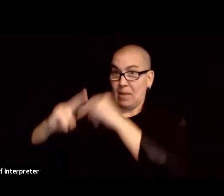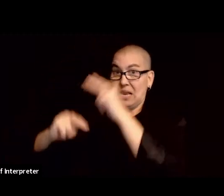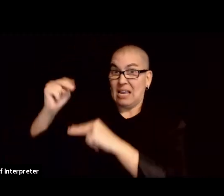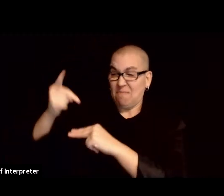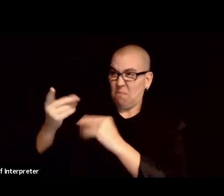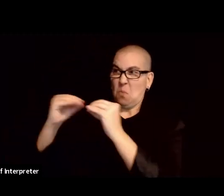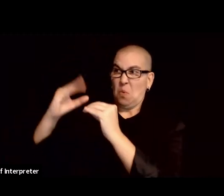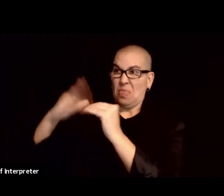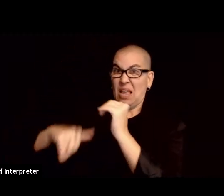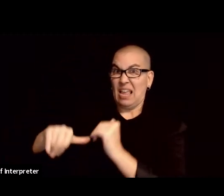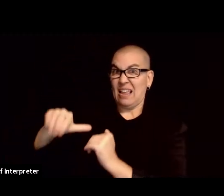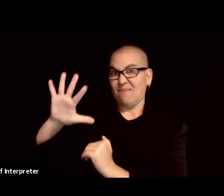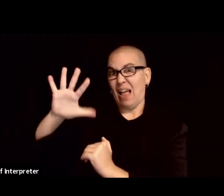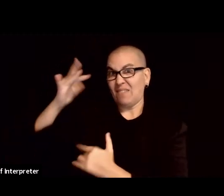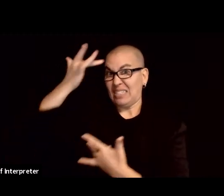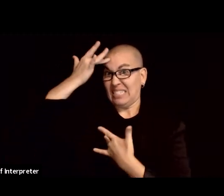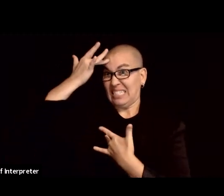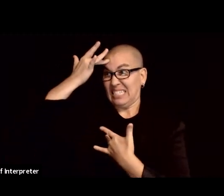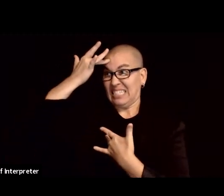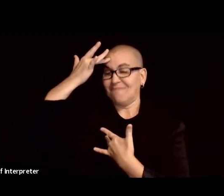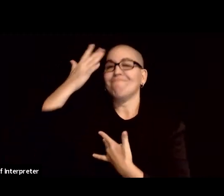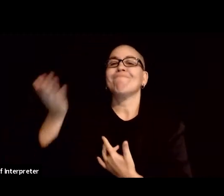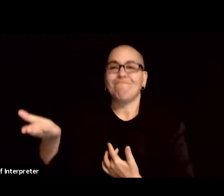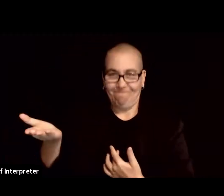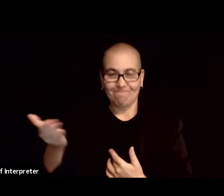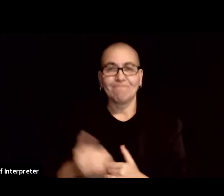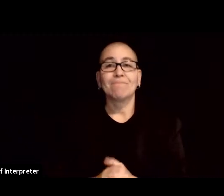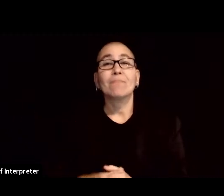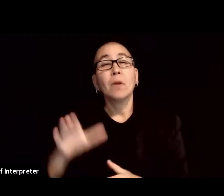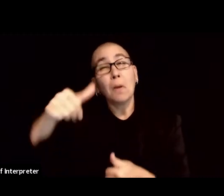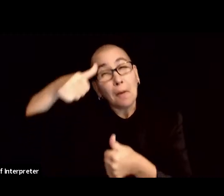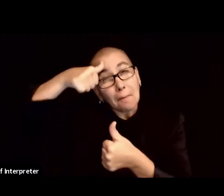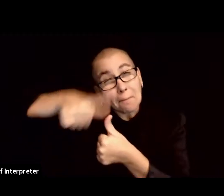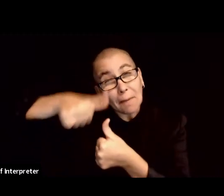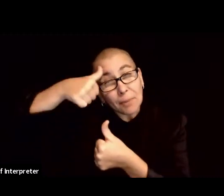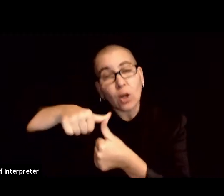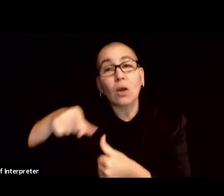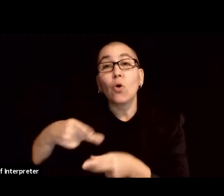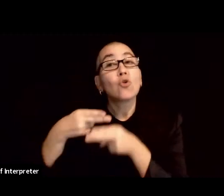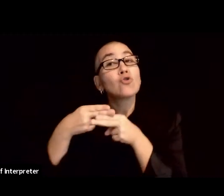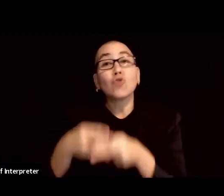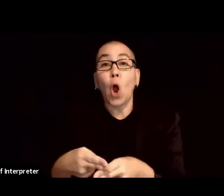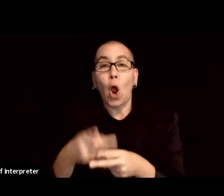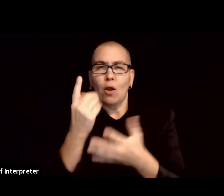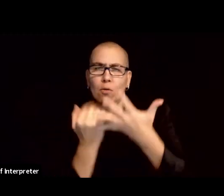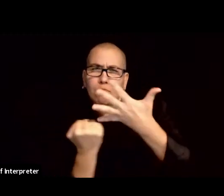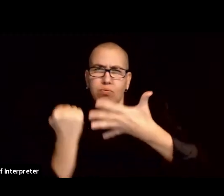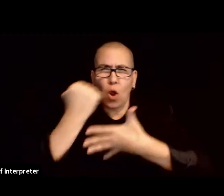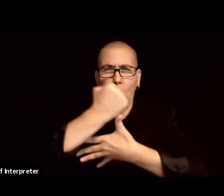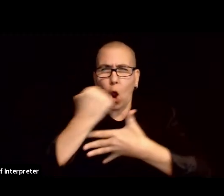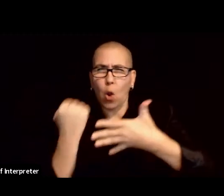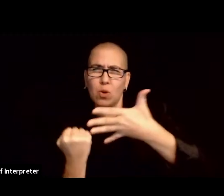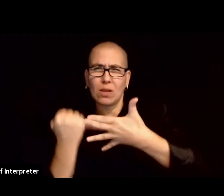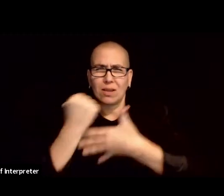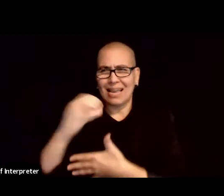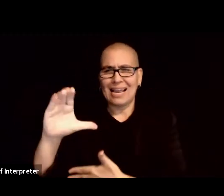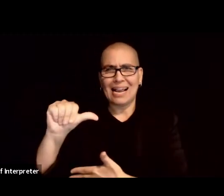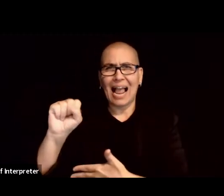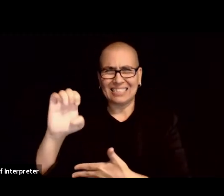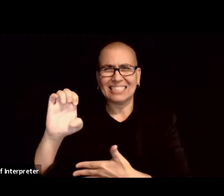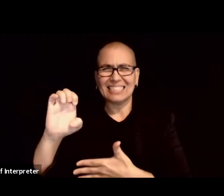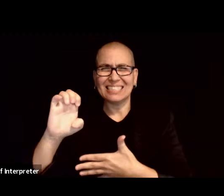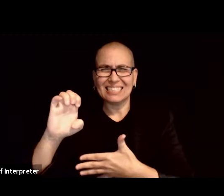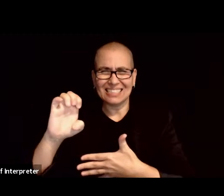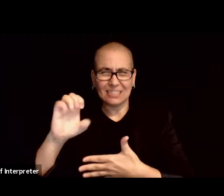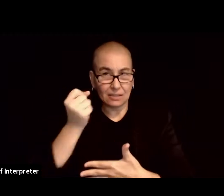as we said before, that these primary cases do not reflect the subsequent waves of further transmission,